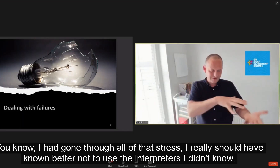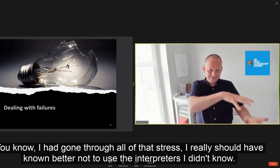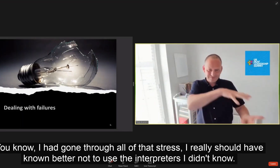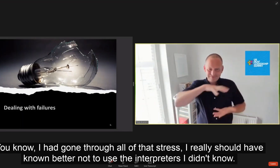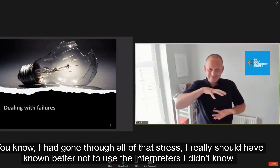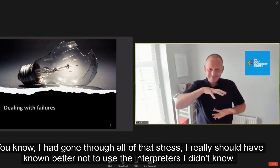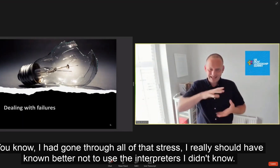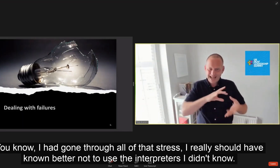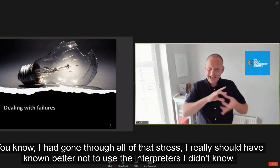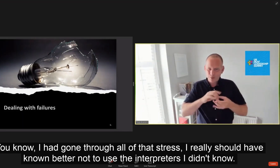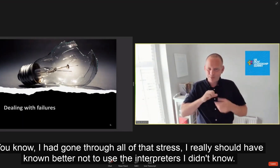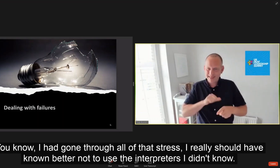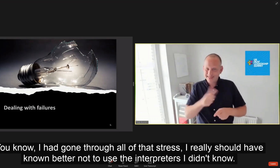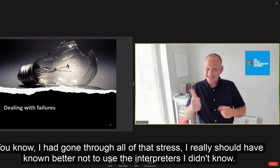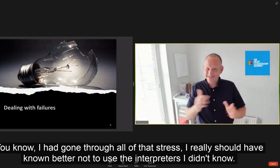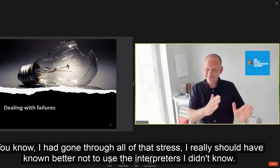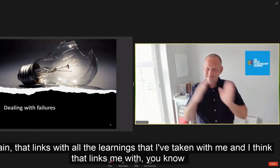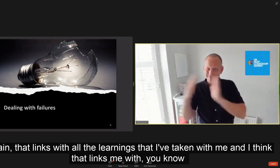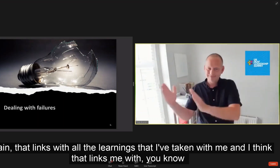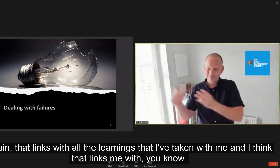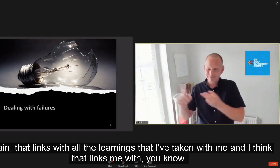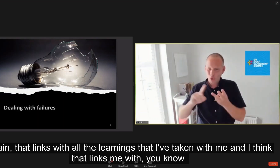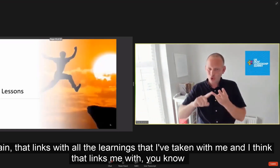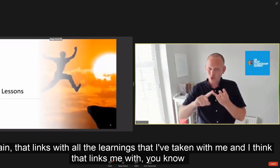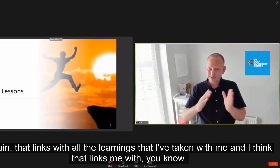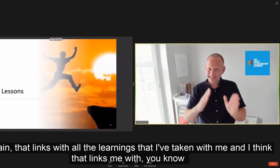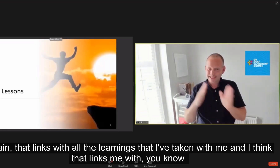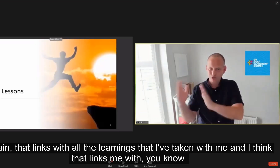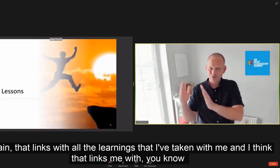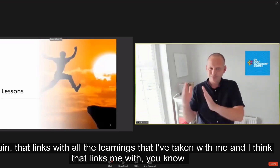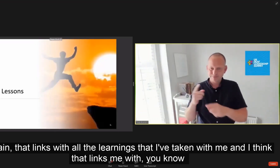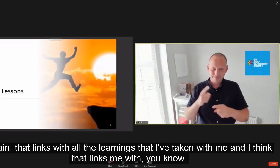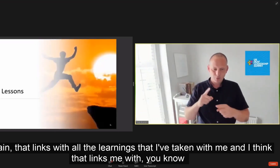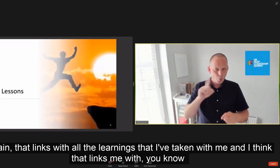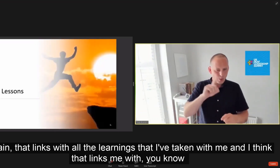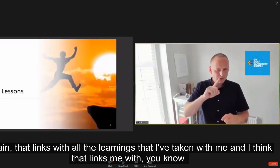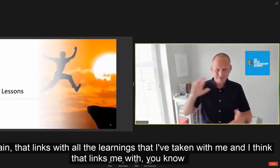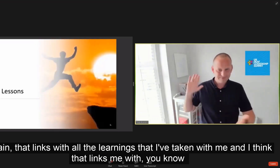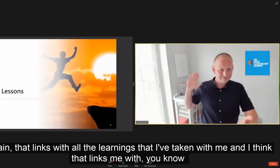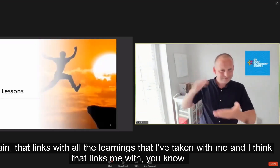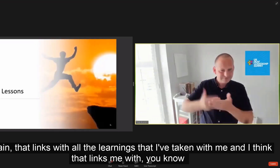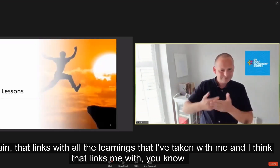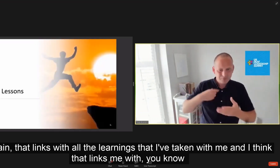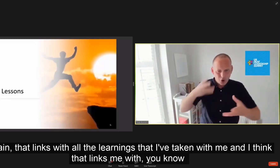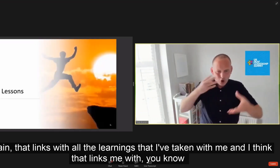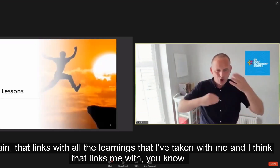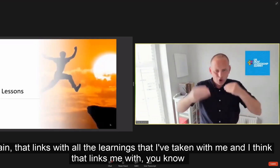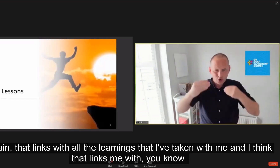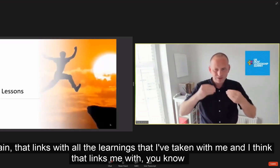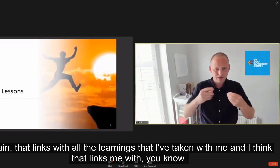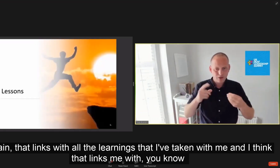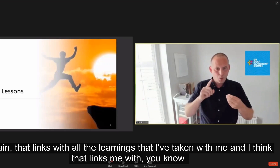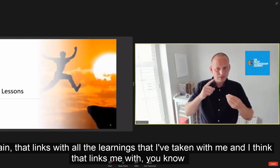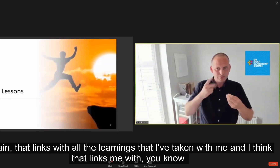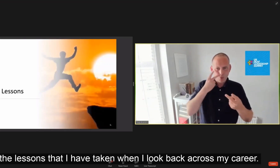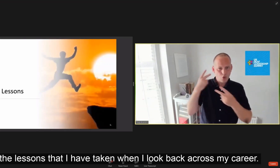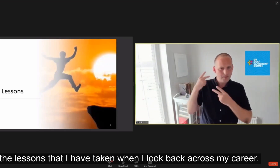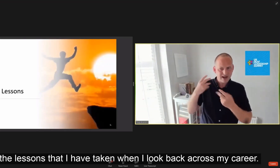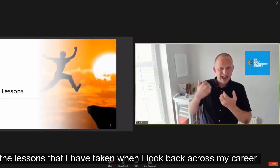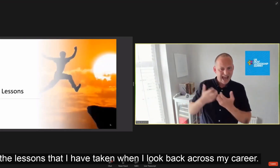the interpreters I didn't know. Again, that really links in with the learnings that I've taken with me. And I think that links me in with, the lessons that I